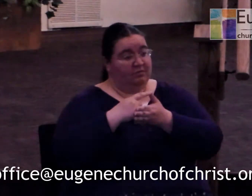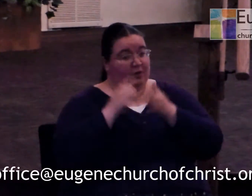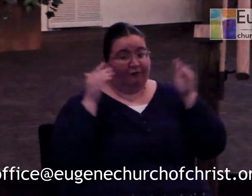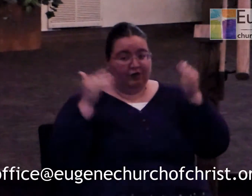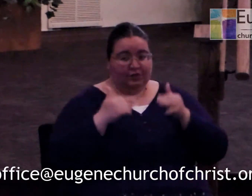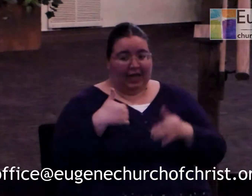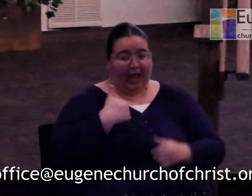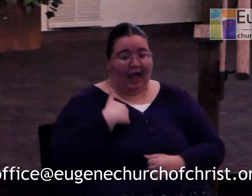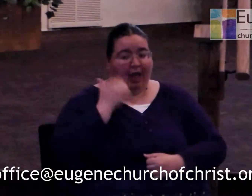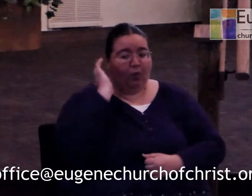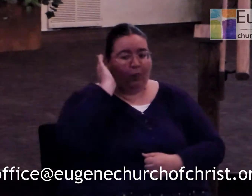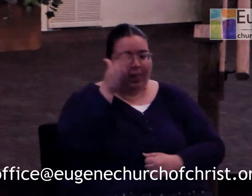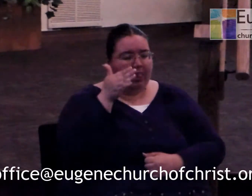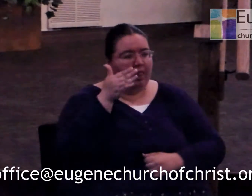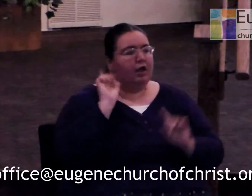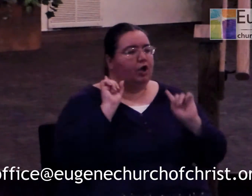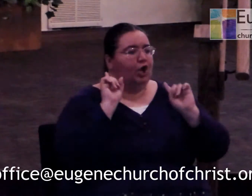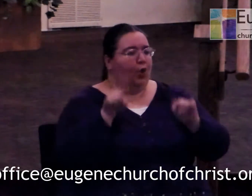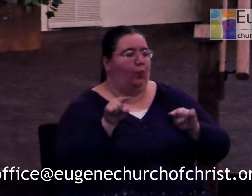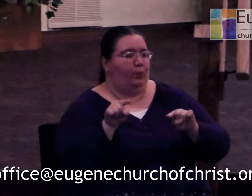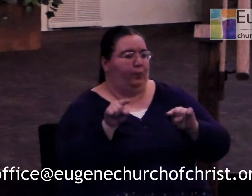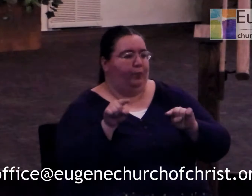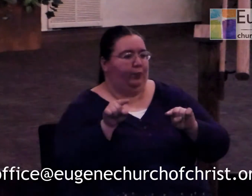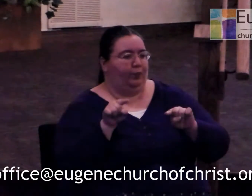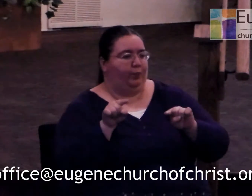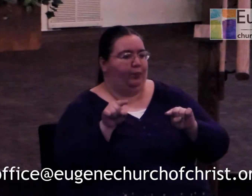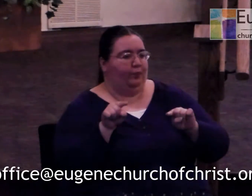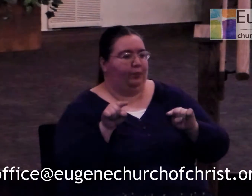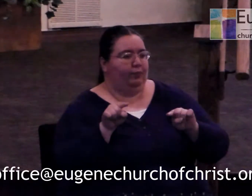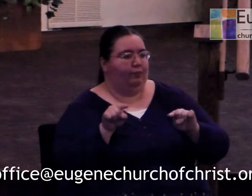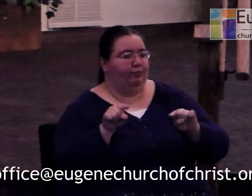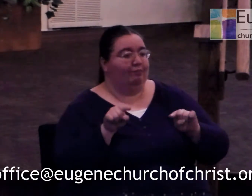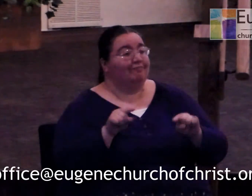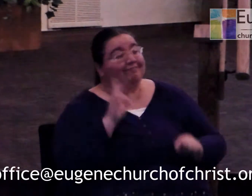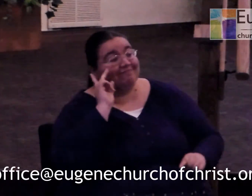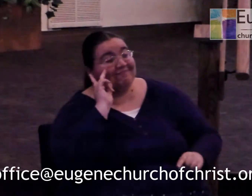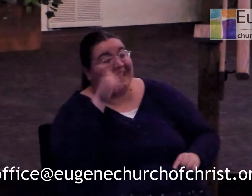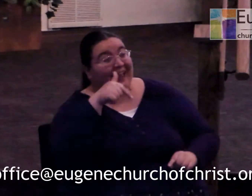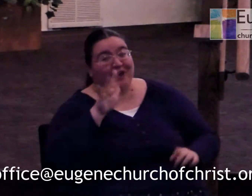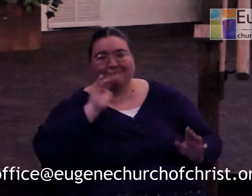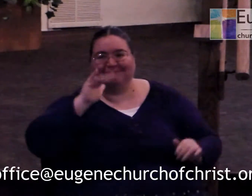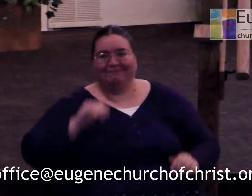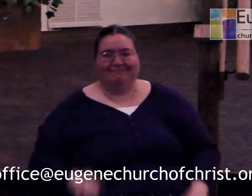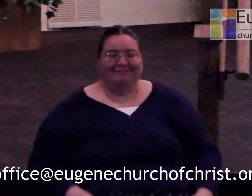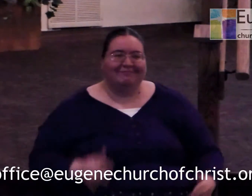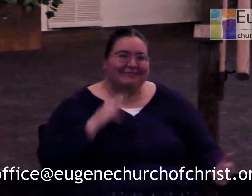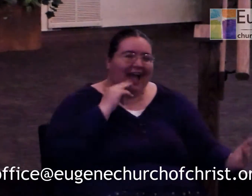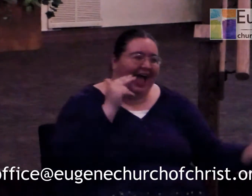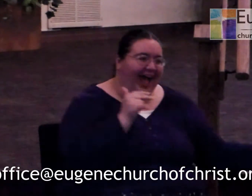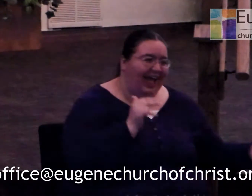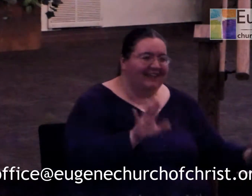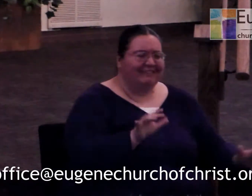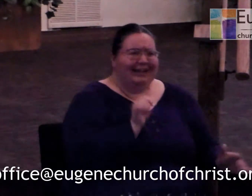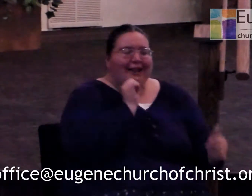I will go. All right, see you later. Not right now. I